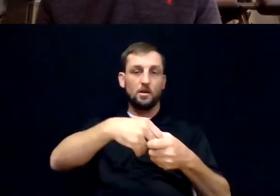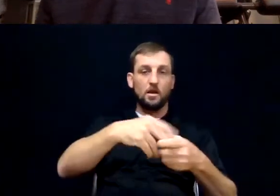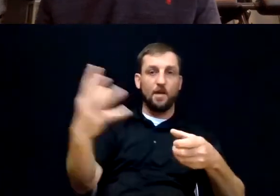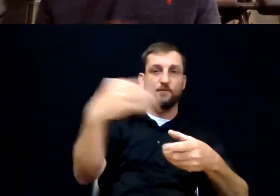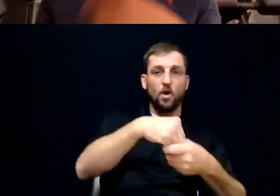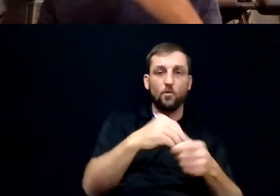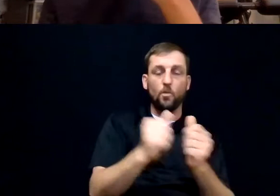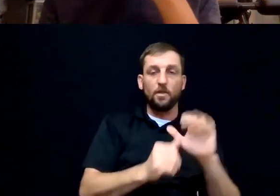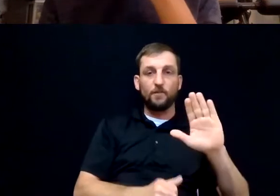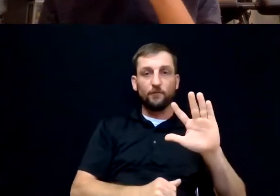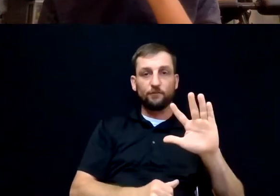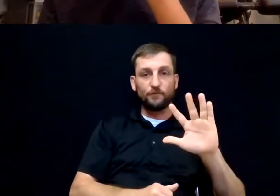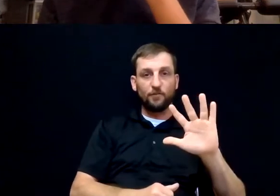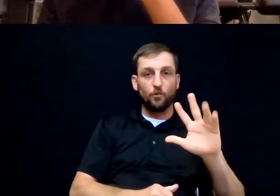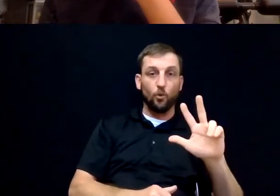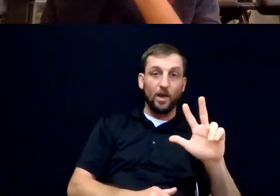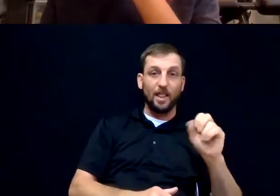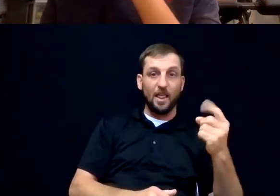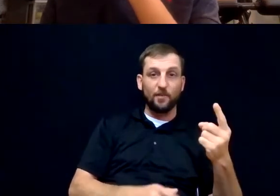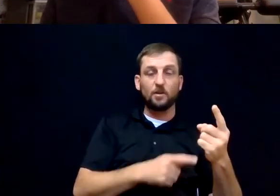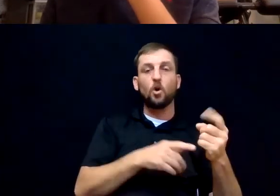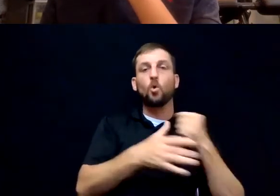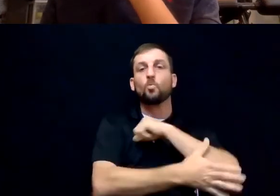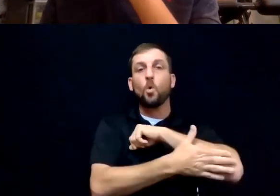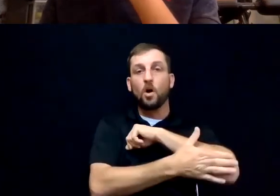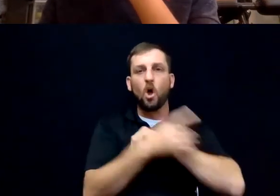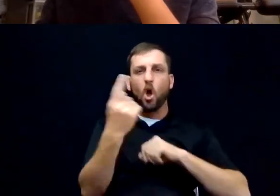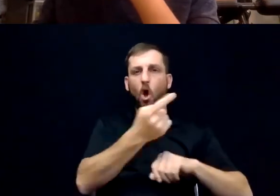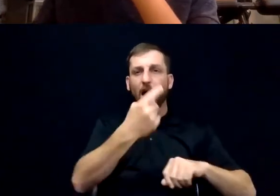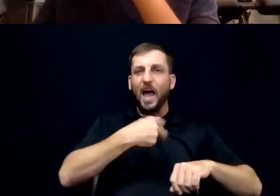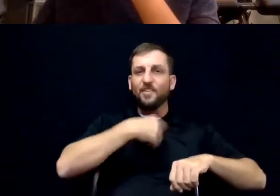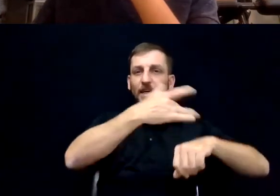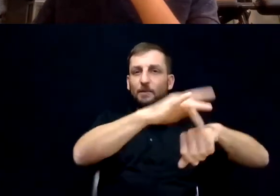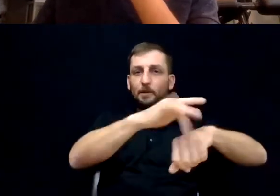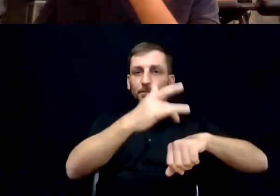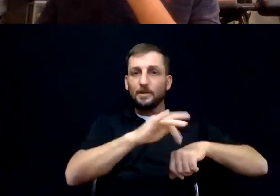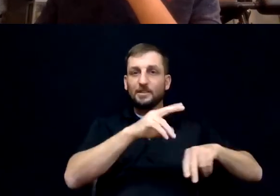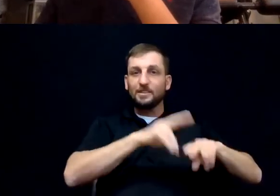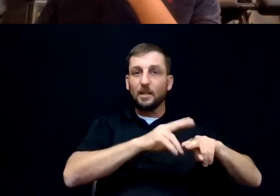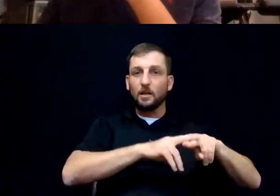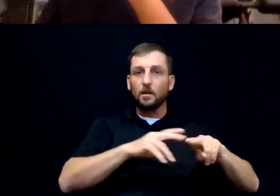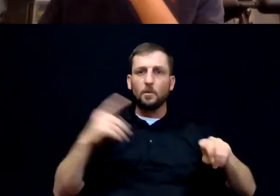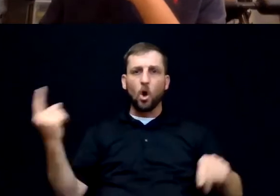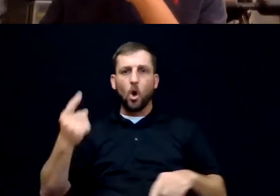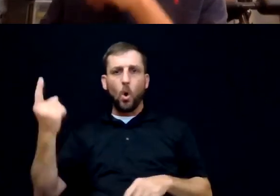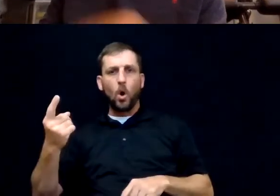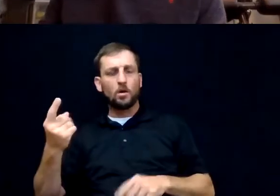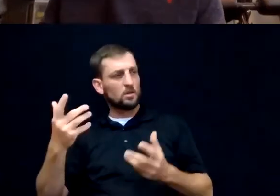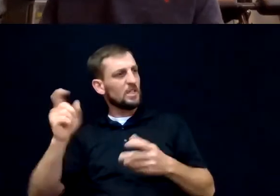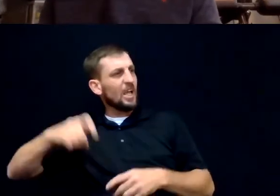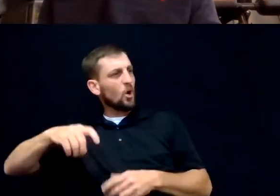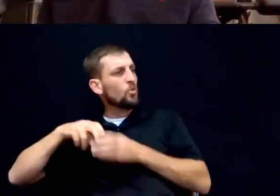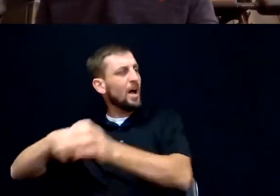providers. We always have an issue of empty seats, but we always have demand for rides. And so really that comes